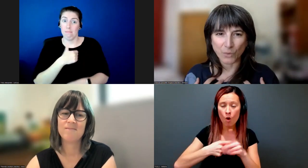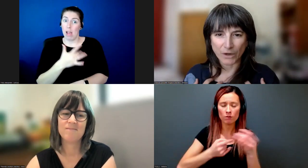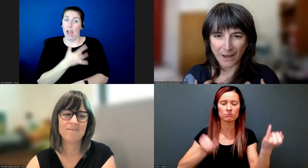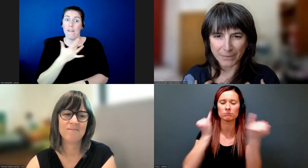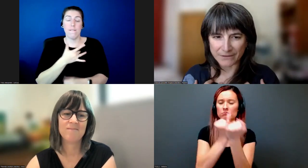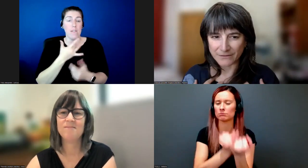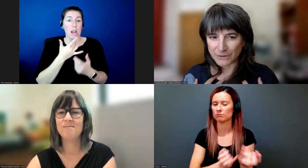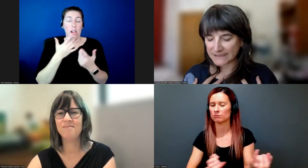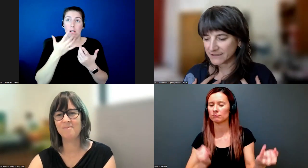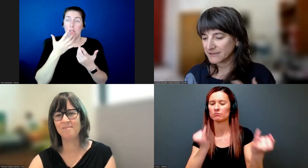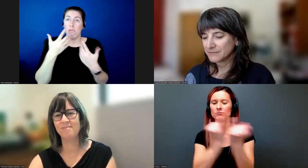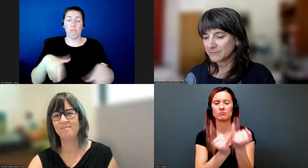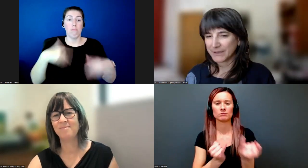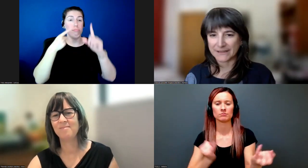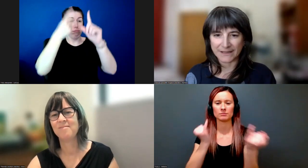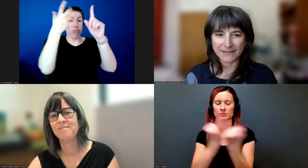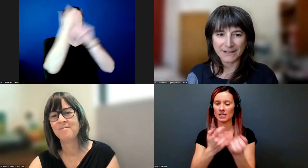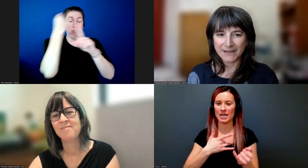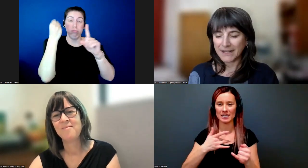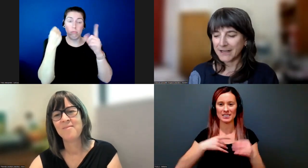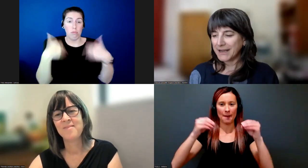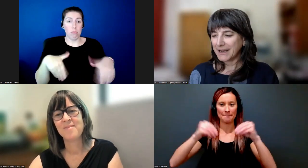it would happen, really, but it did.